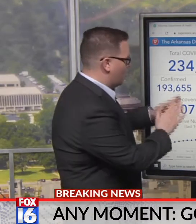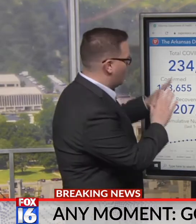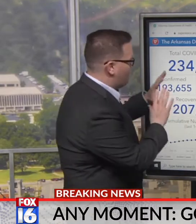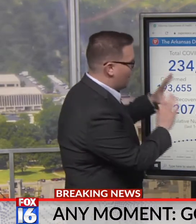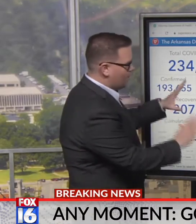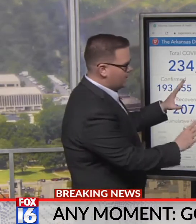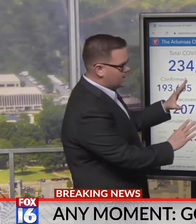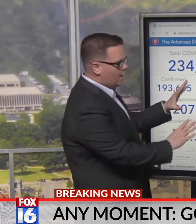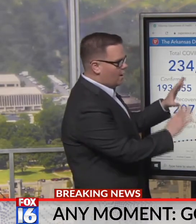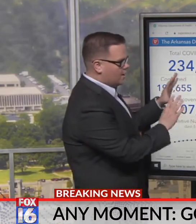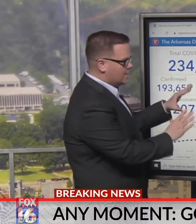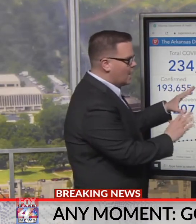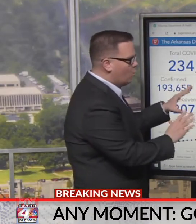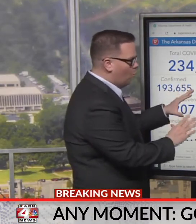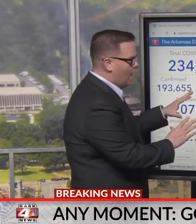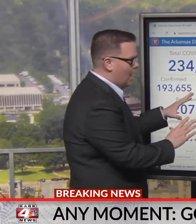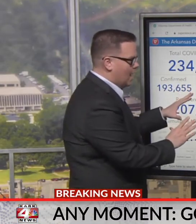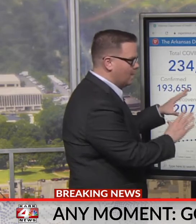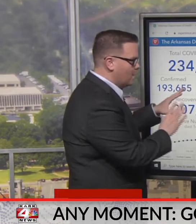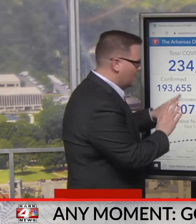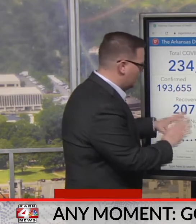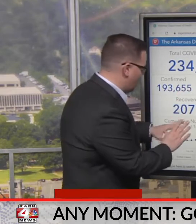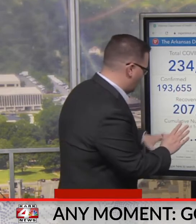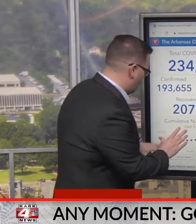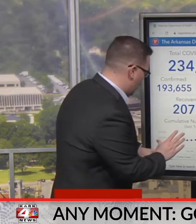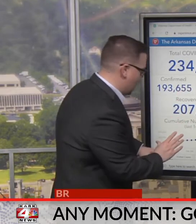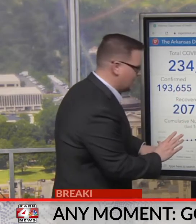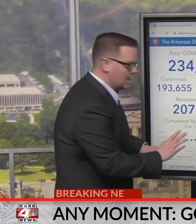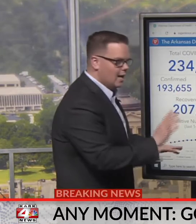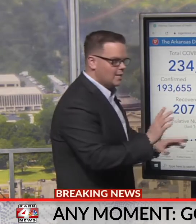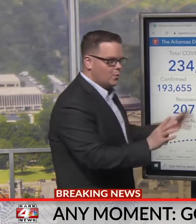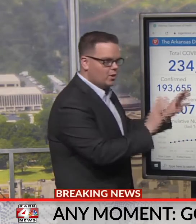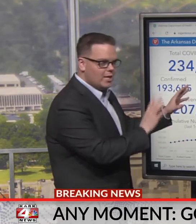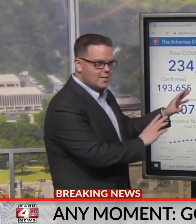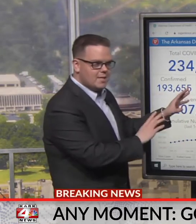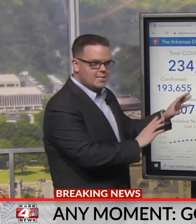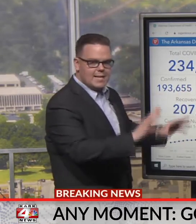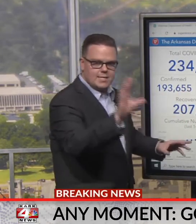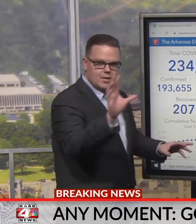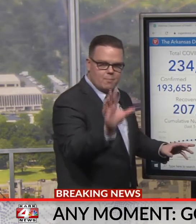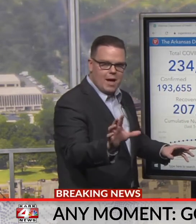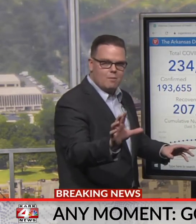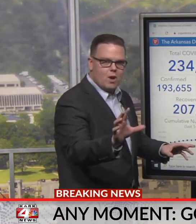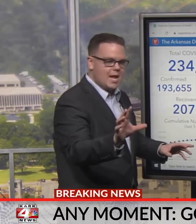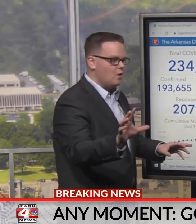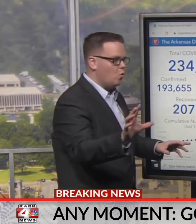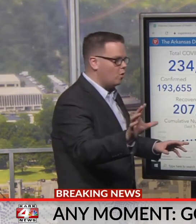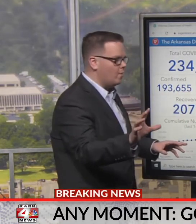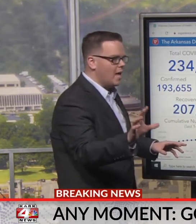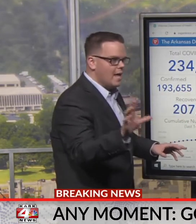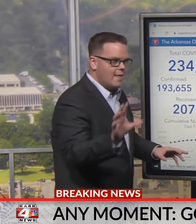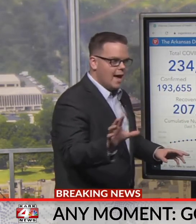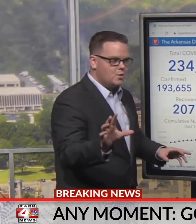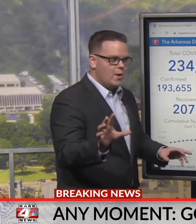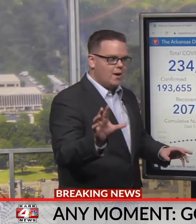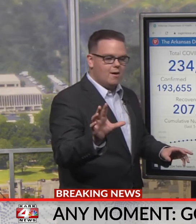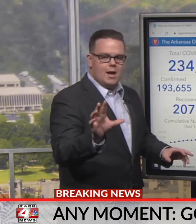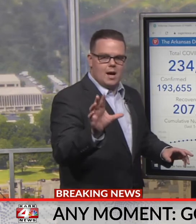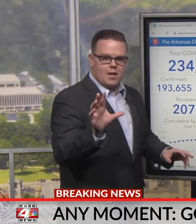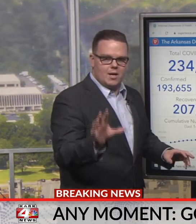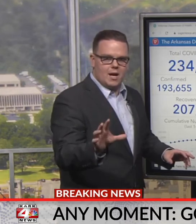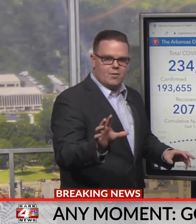at coronavirus on a statewide level. And as we look at some of these cases at the bottom right-hand corner, that is